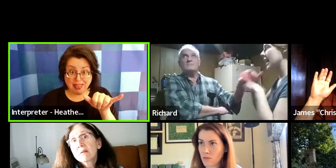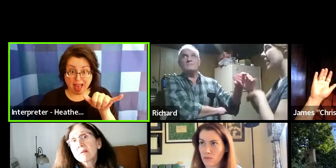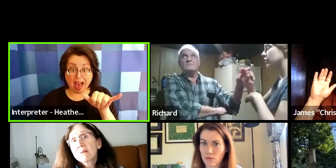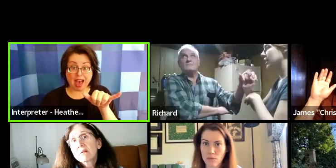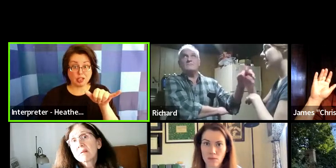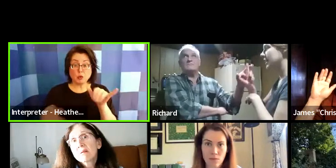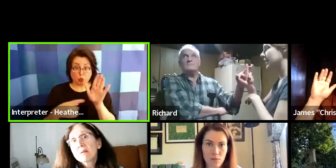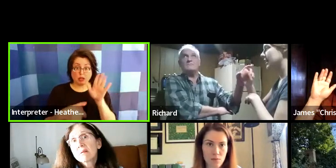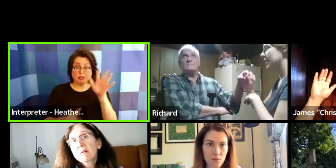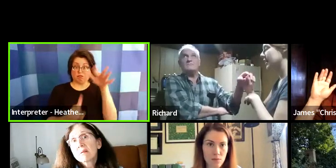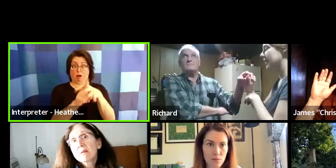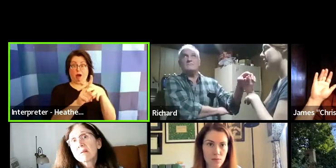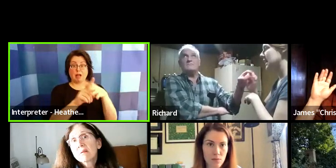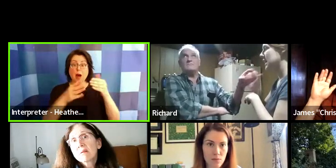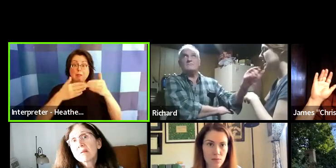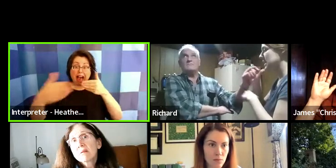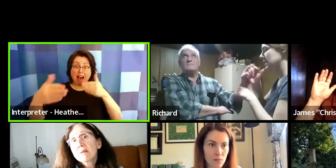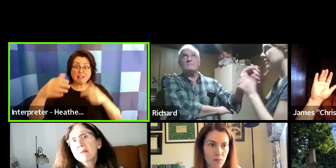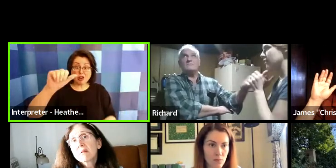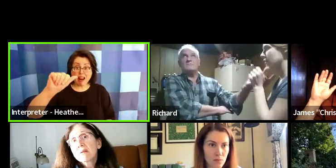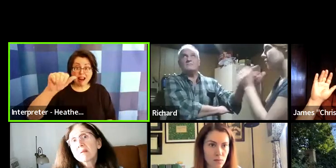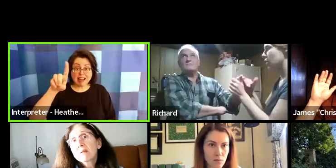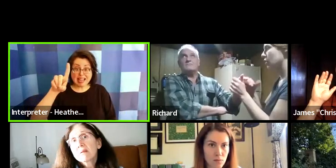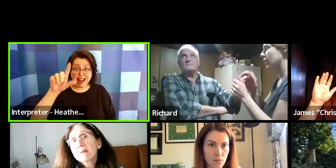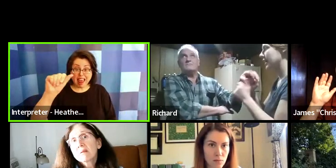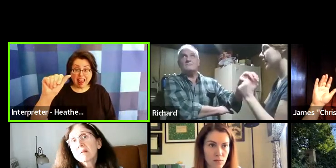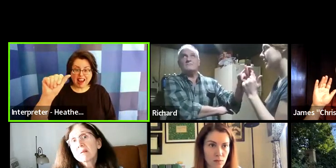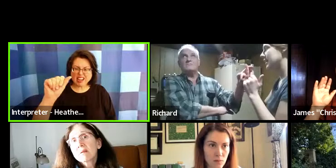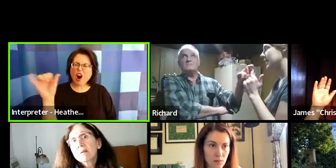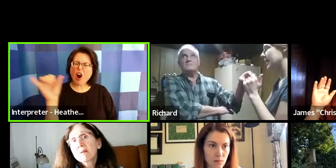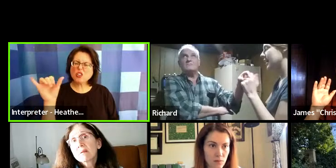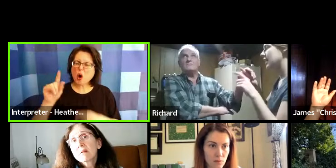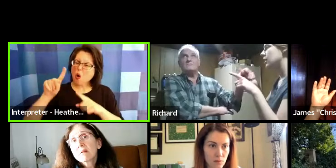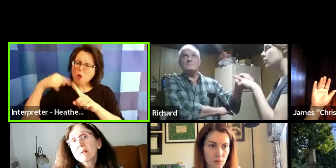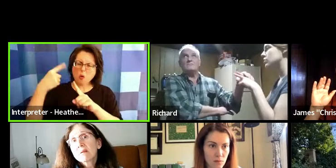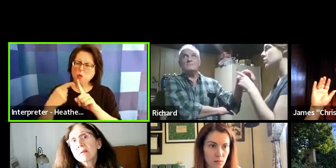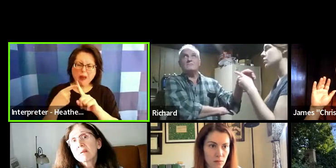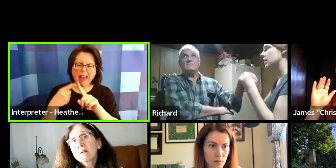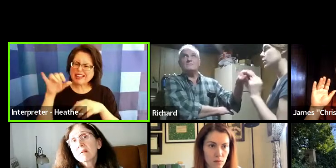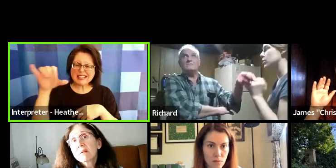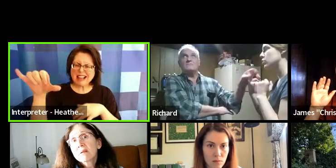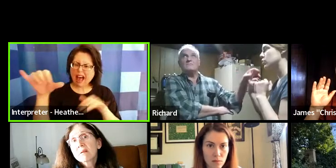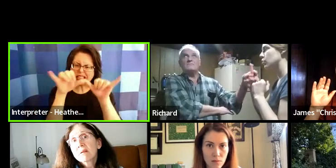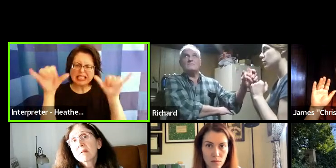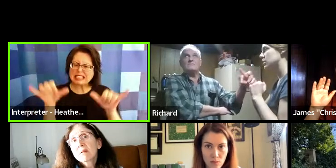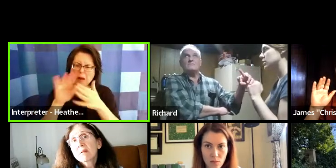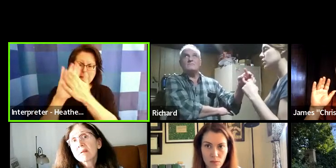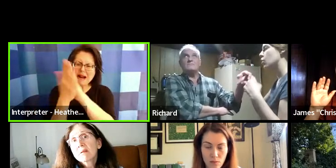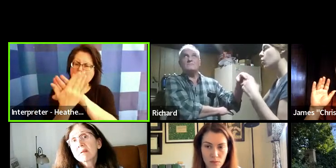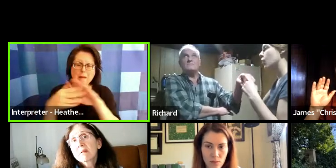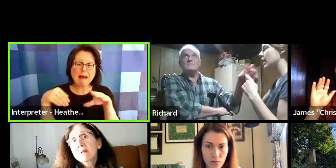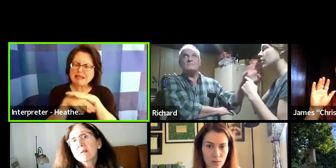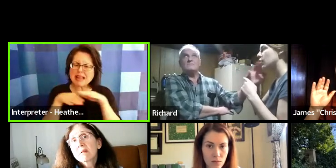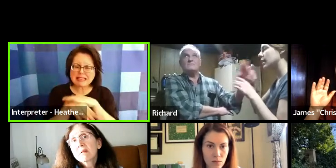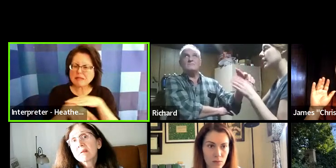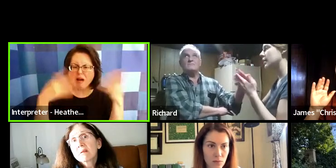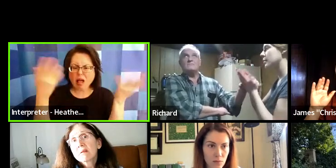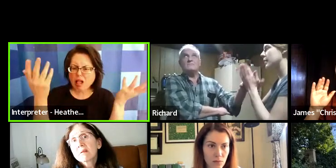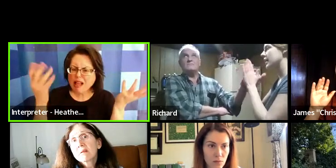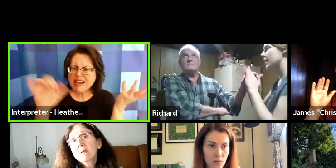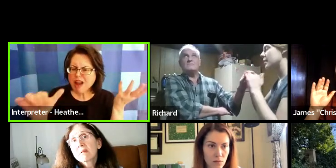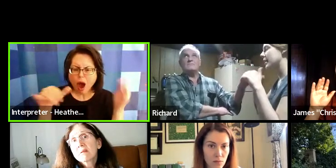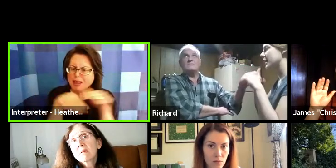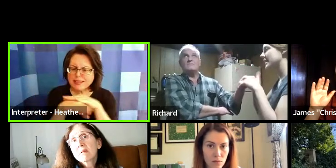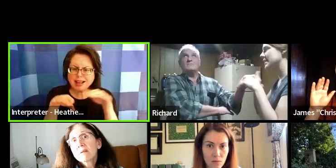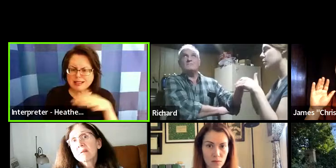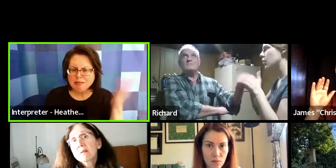and number 2, when does this become an accessible system, and